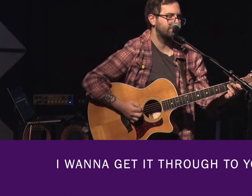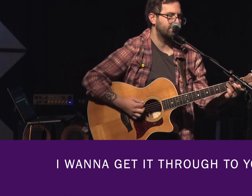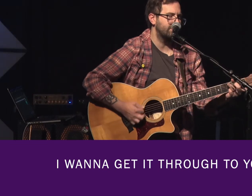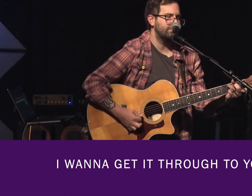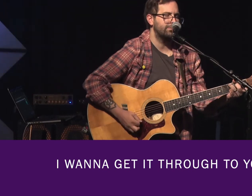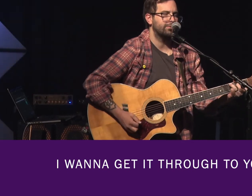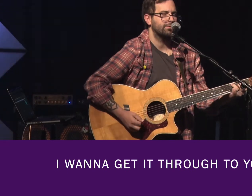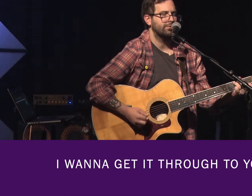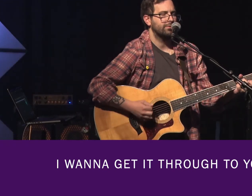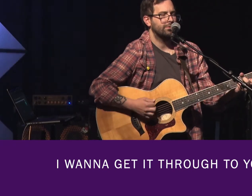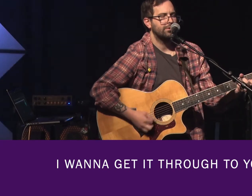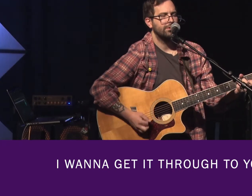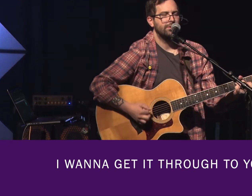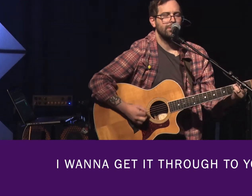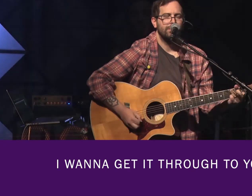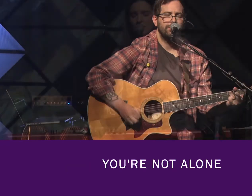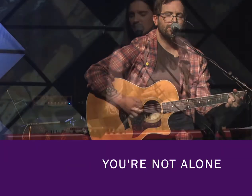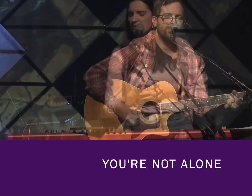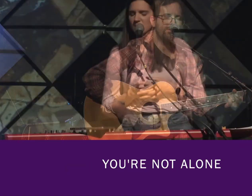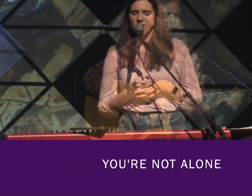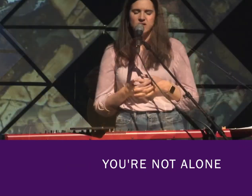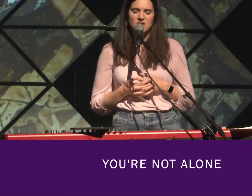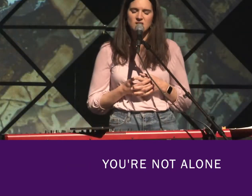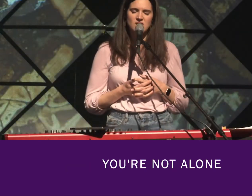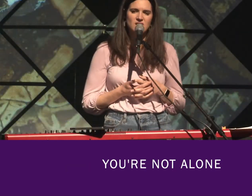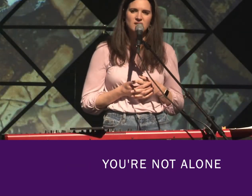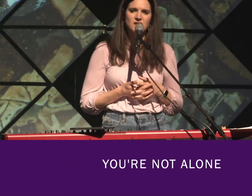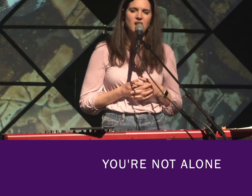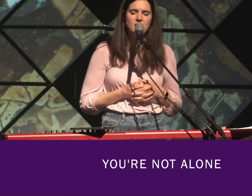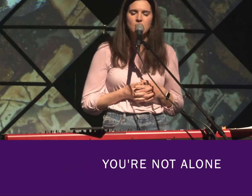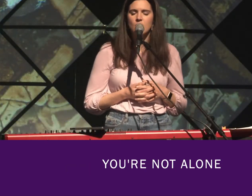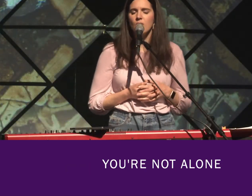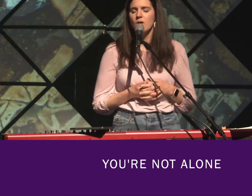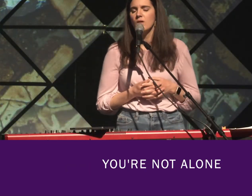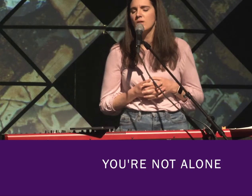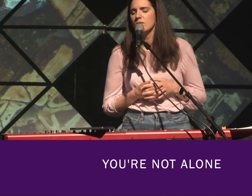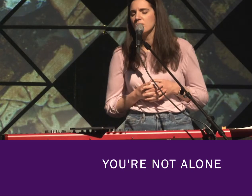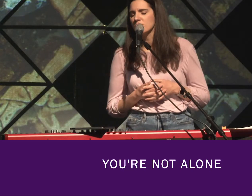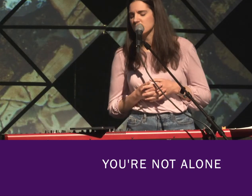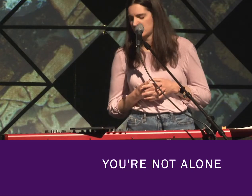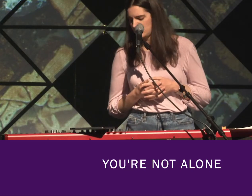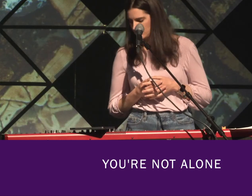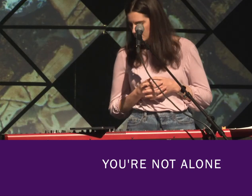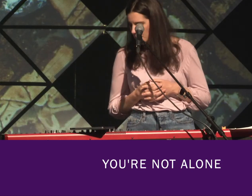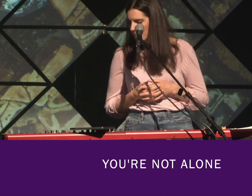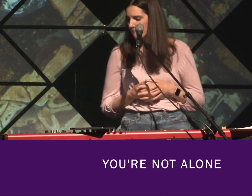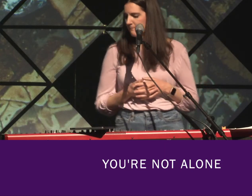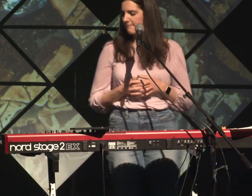through to you. You're not alone.